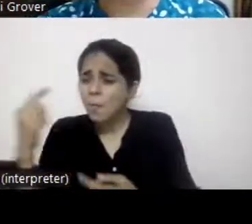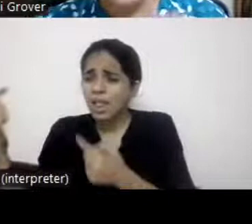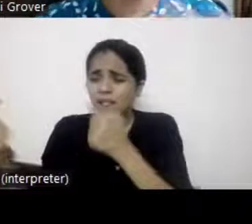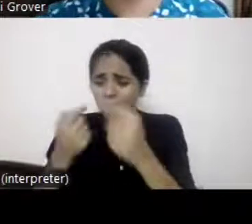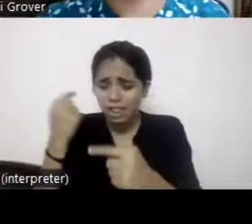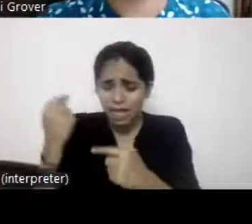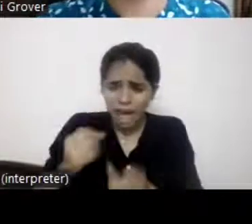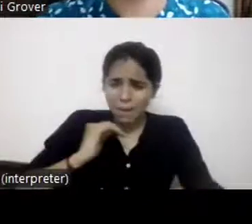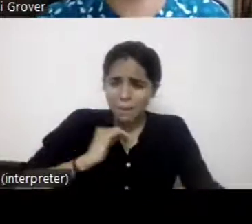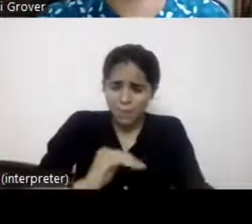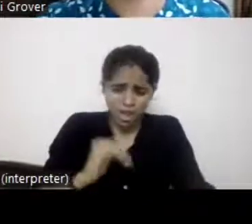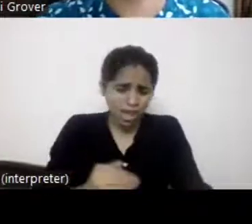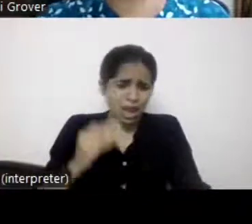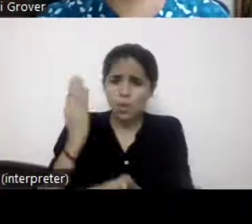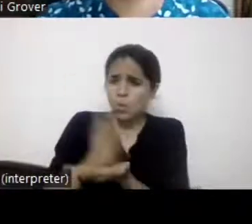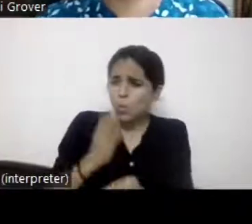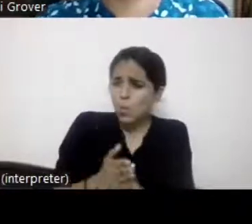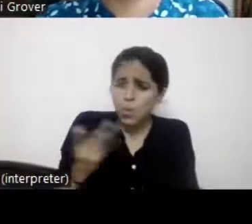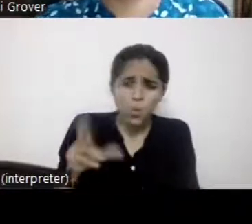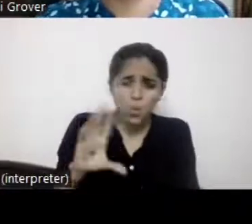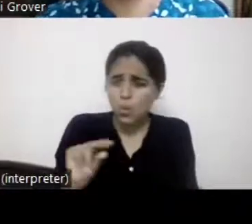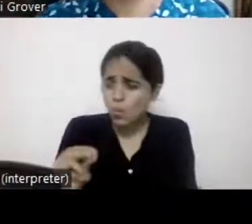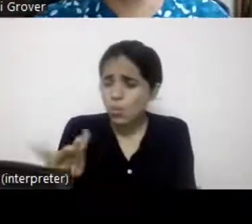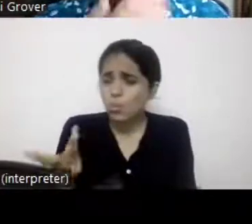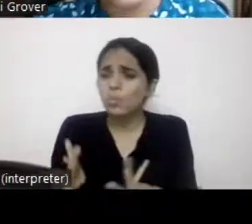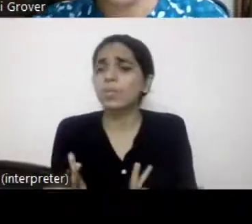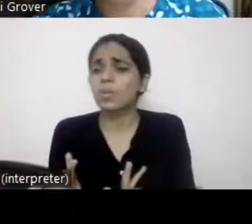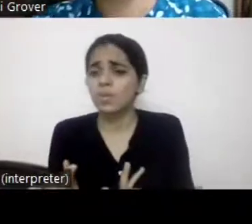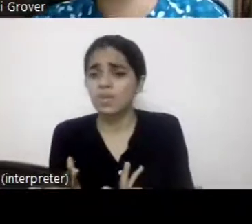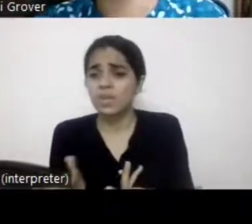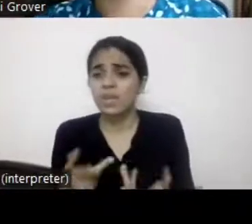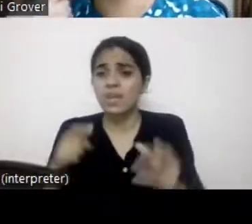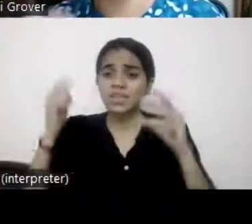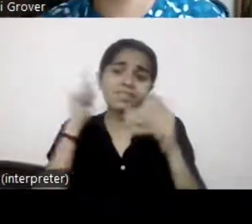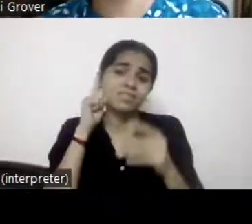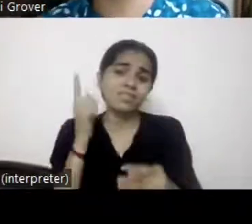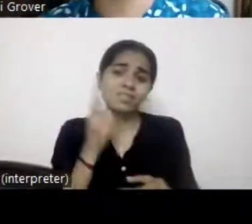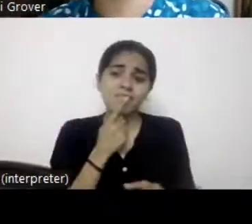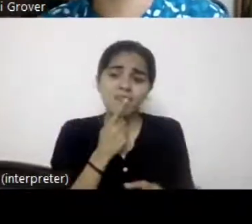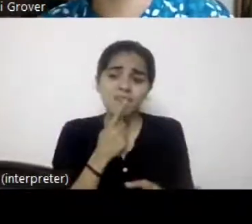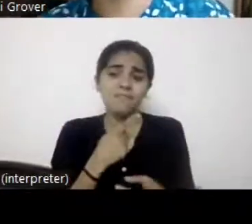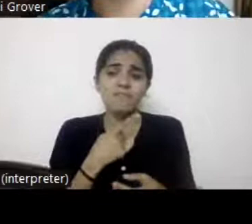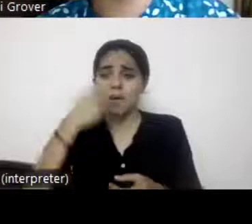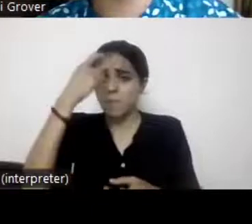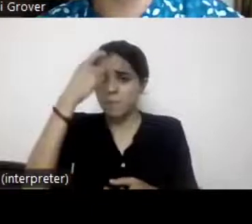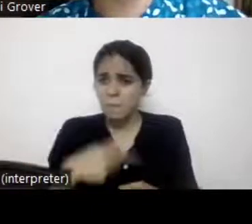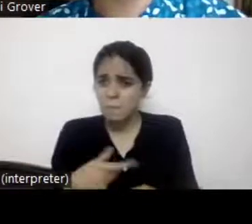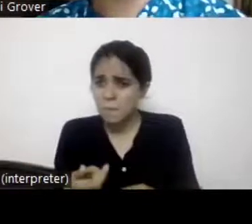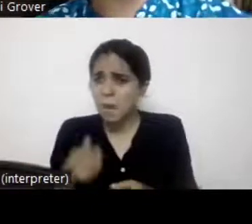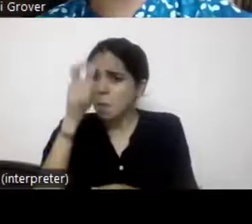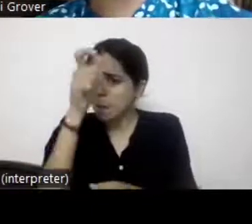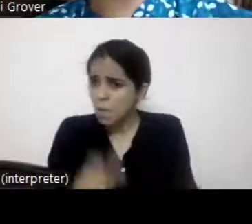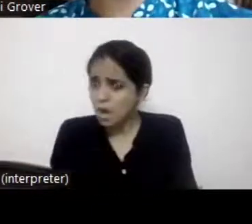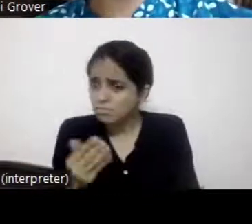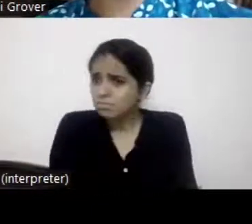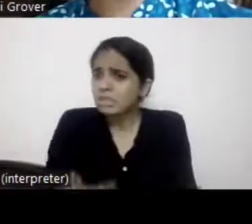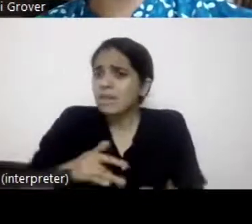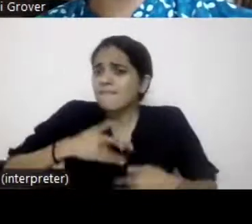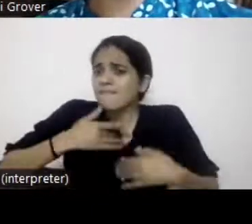the best way of living is the hearing way of living. So as a deaf person, she also has internalized that.